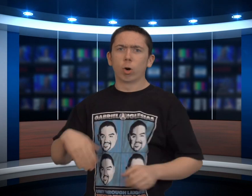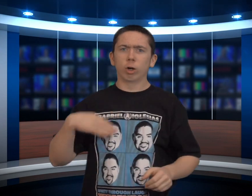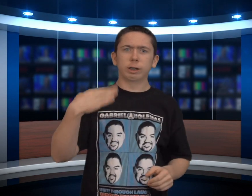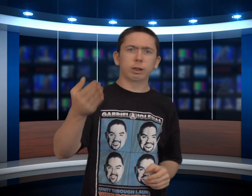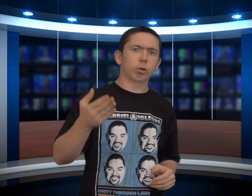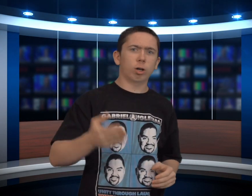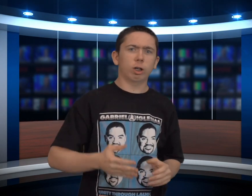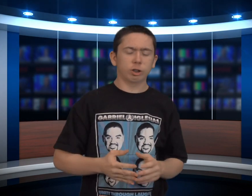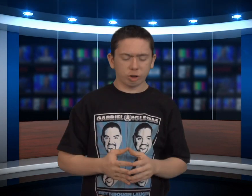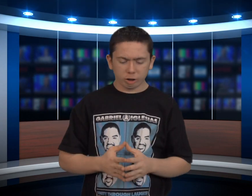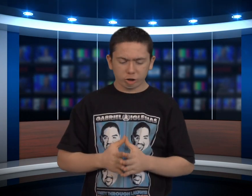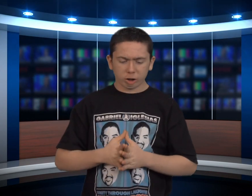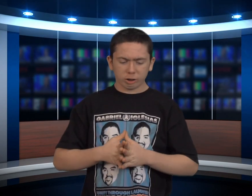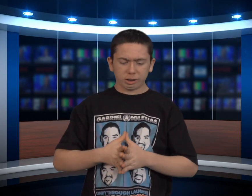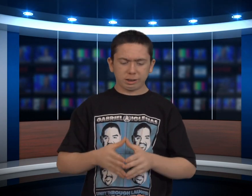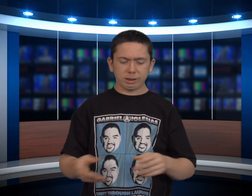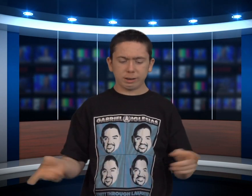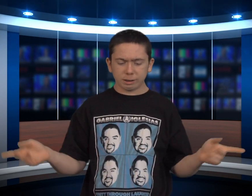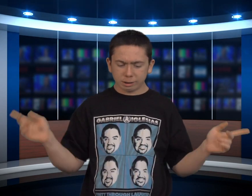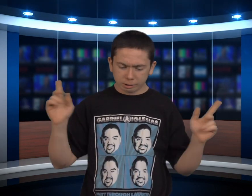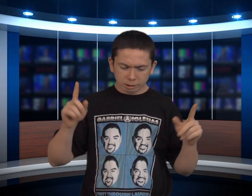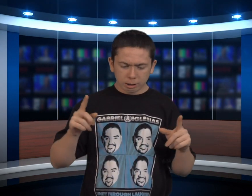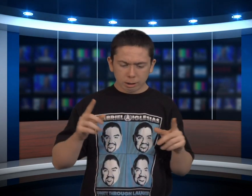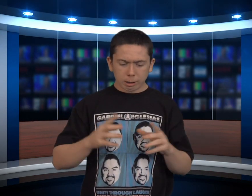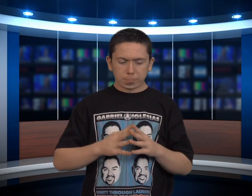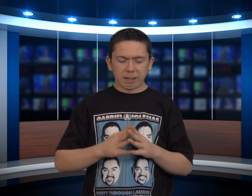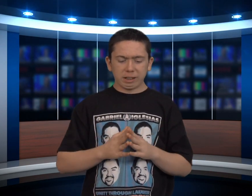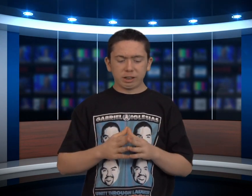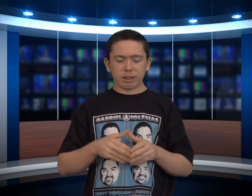Or you can go on Johnson's page at